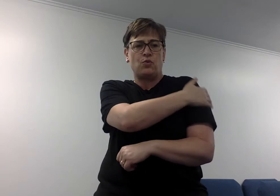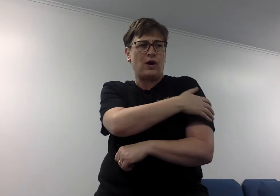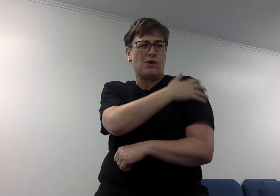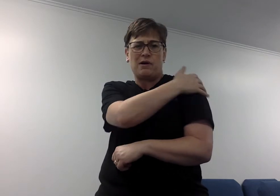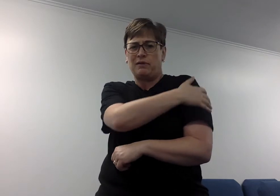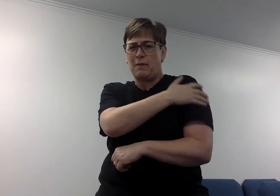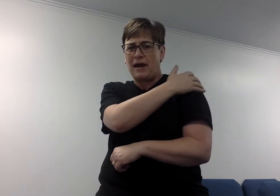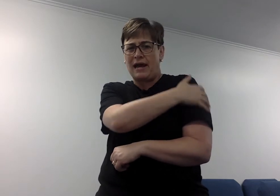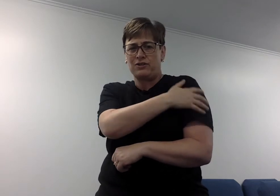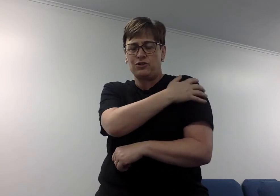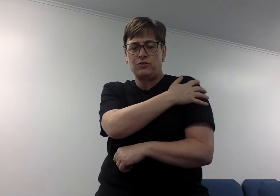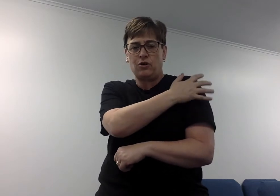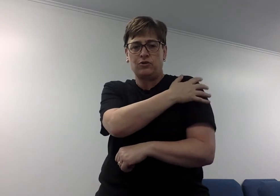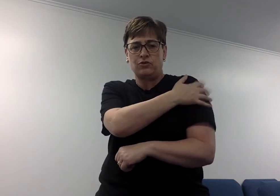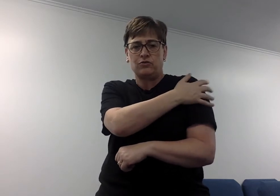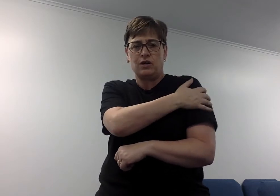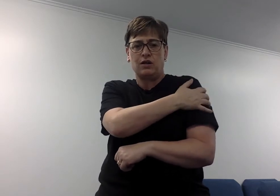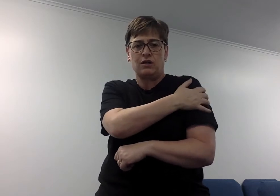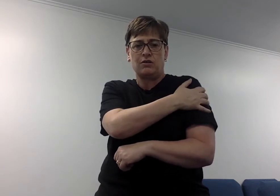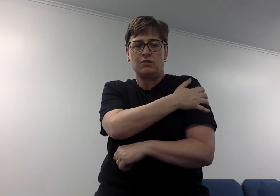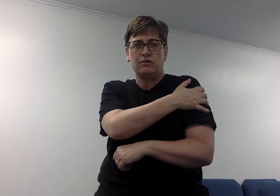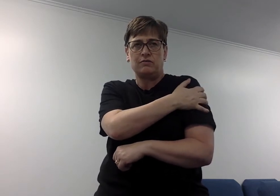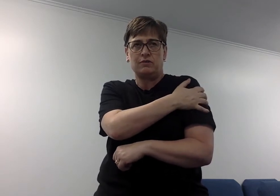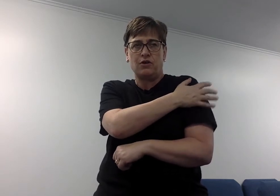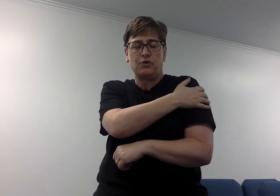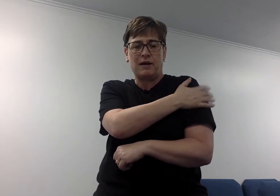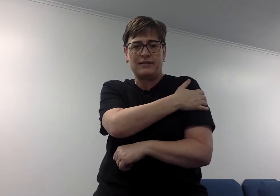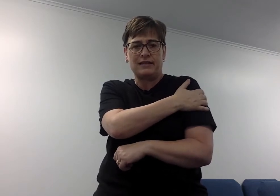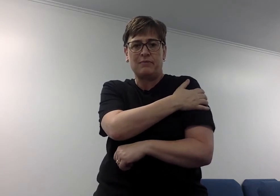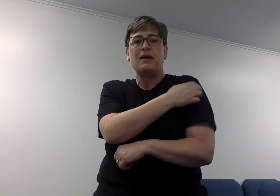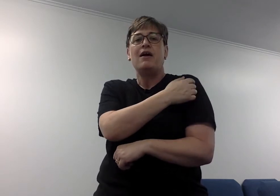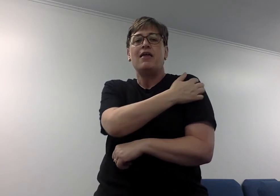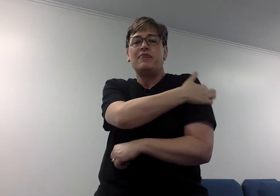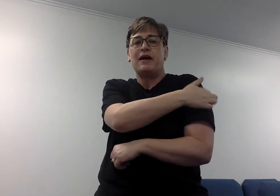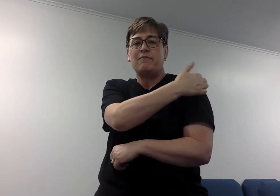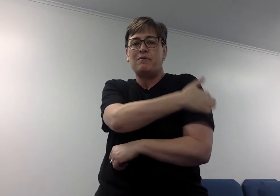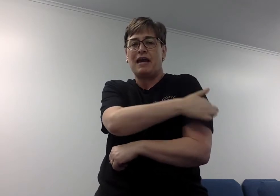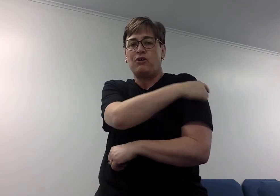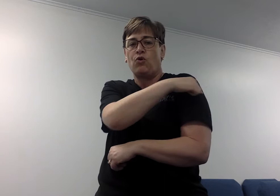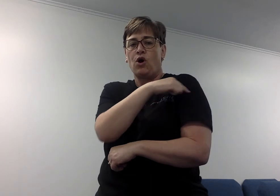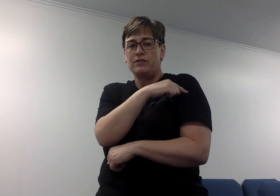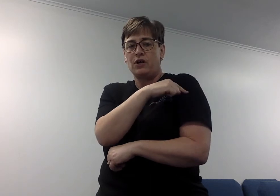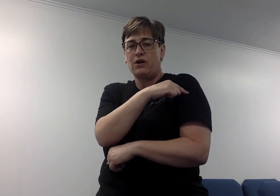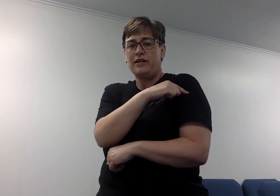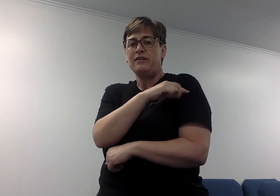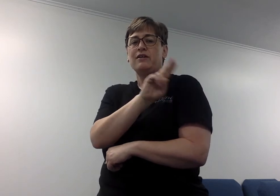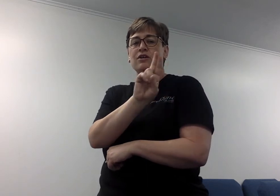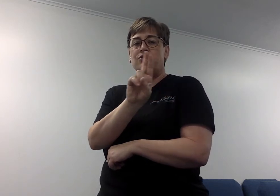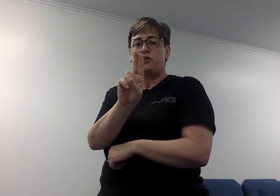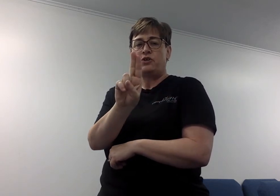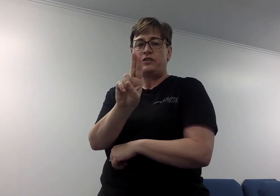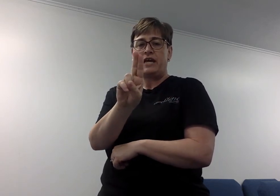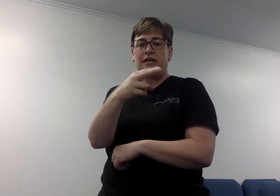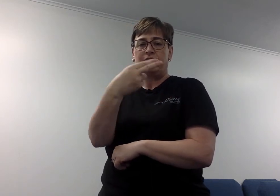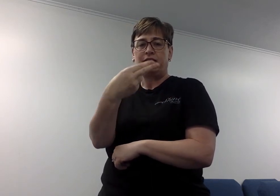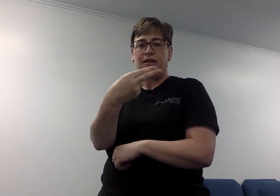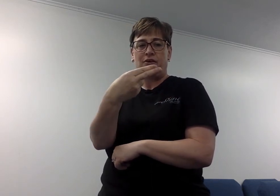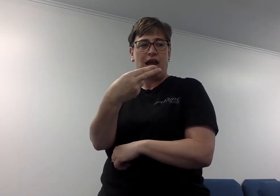wear probably a patch on their bicep that maybe had a cross on it. So you take the letter